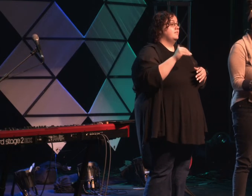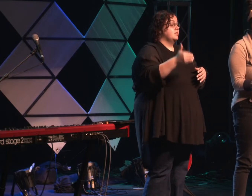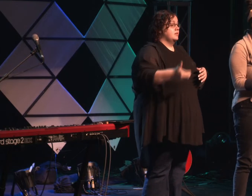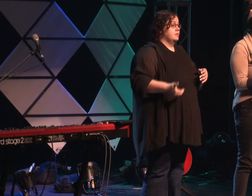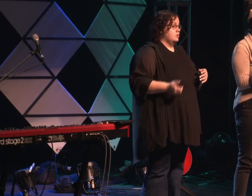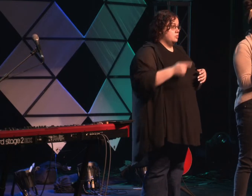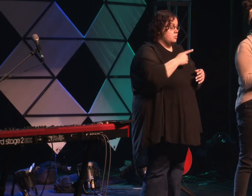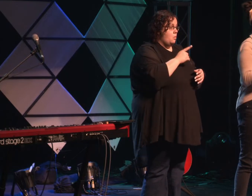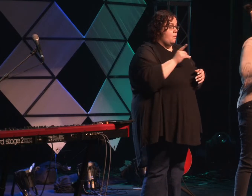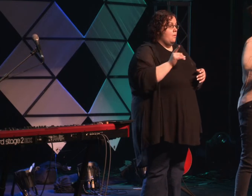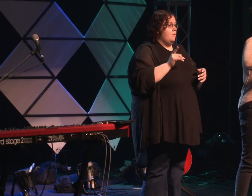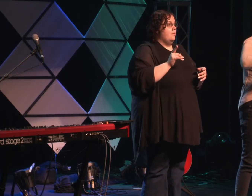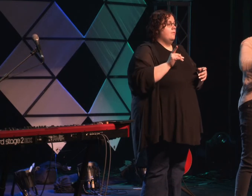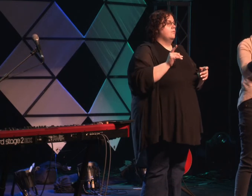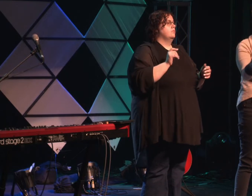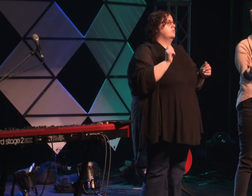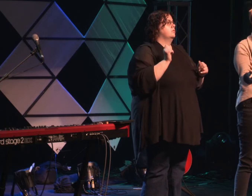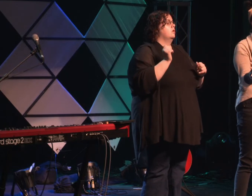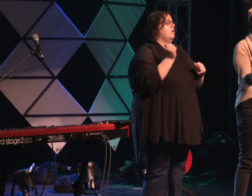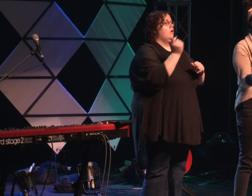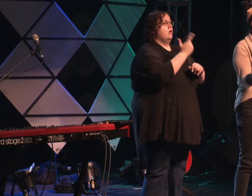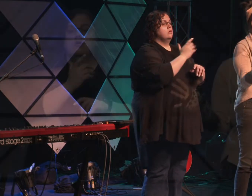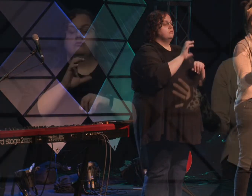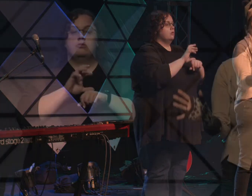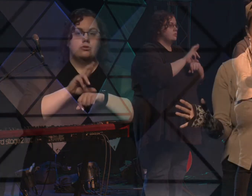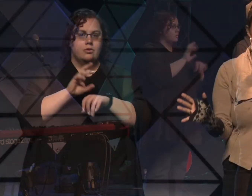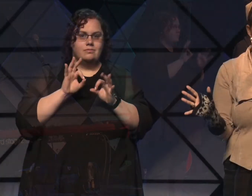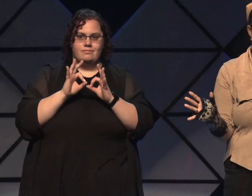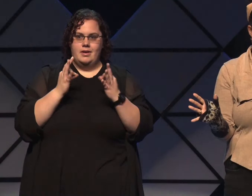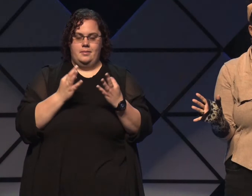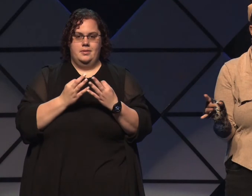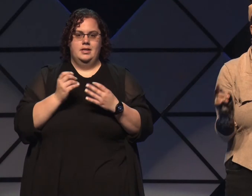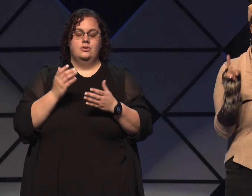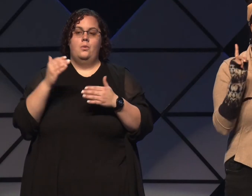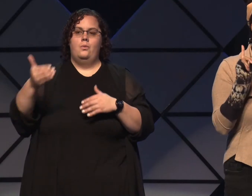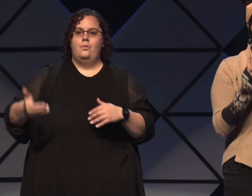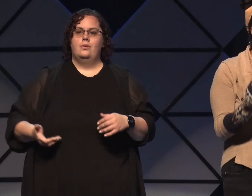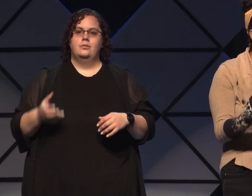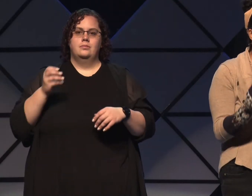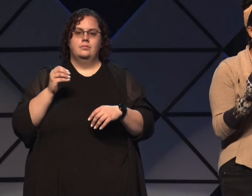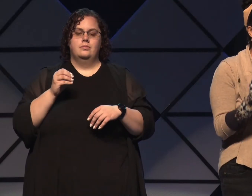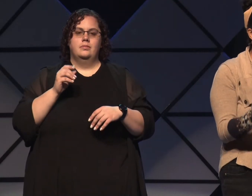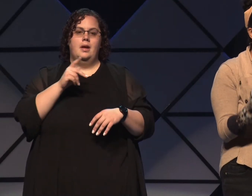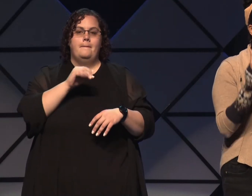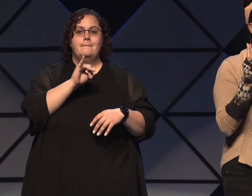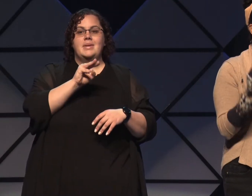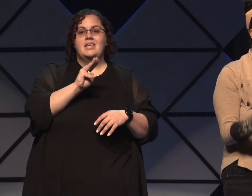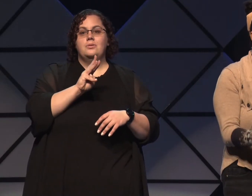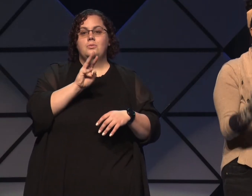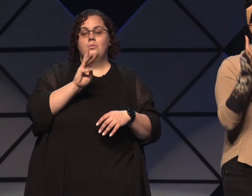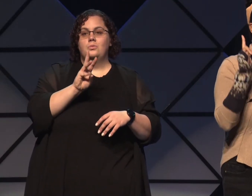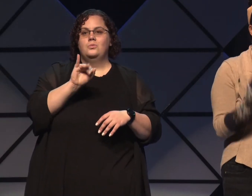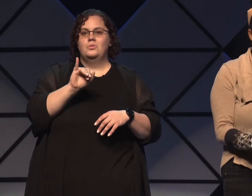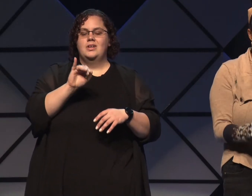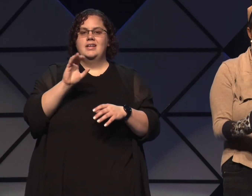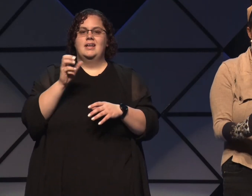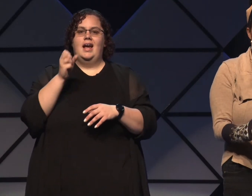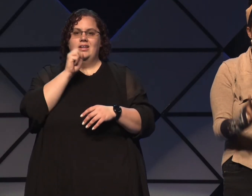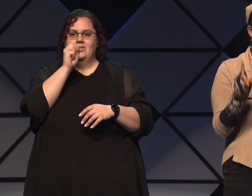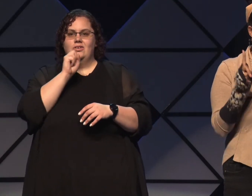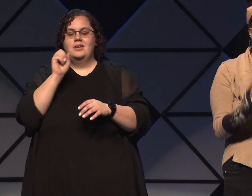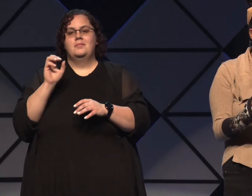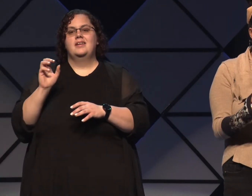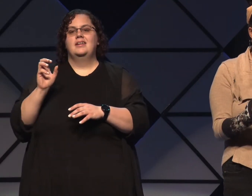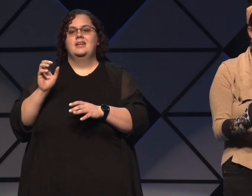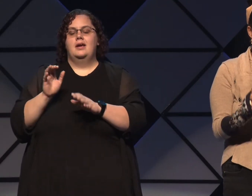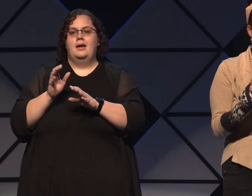invitation to you guys. The entire Crossroads family is welcome to attend the Pee-wee Ice Cream Sundae Party. And